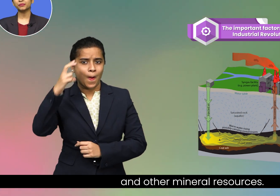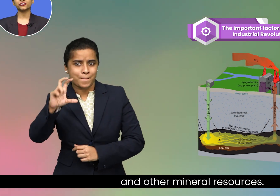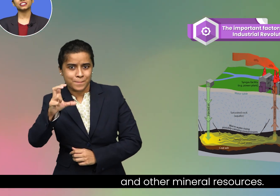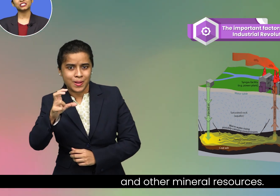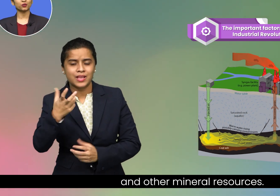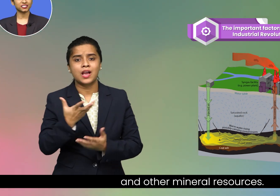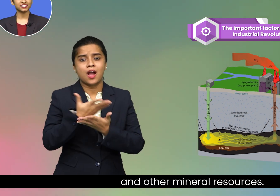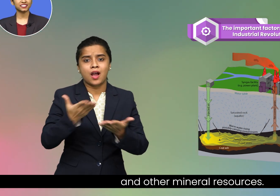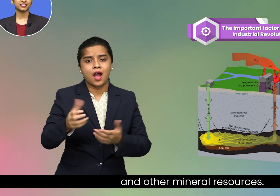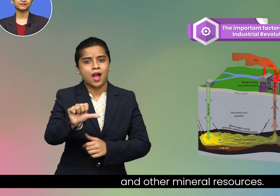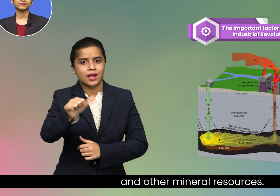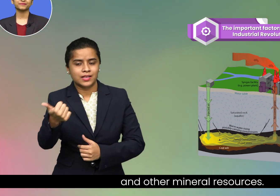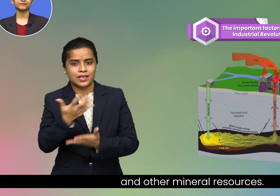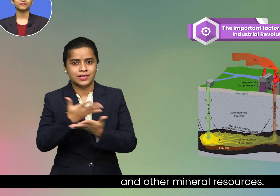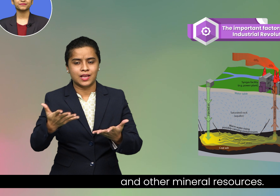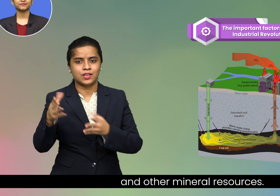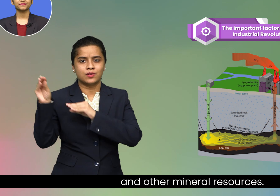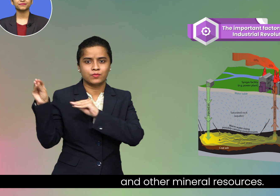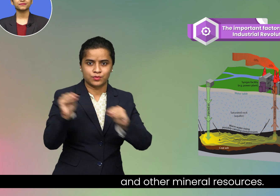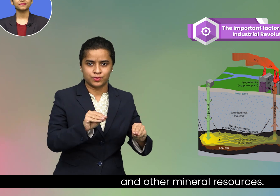other mineral resources.